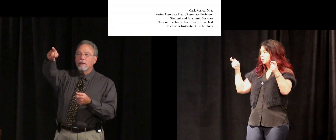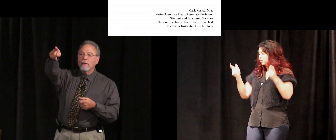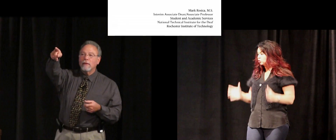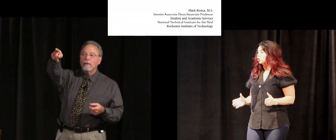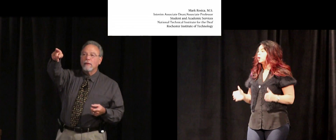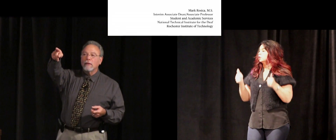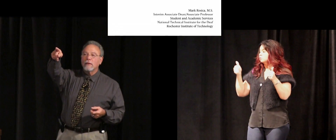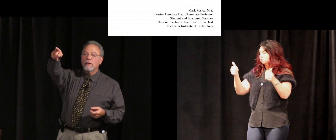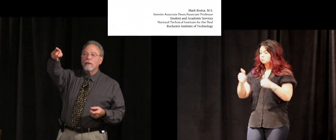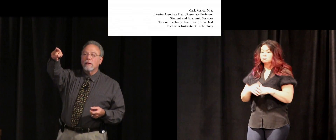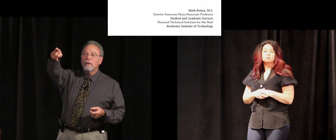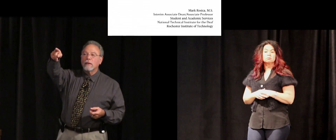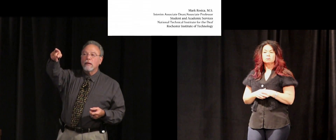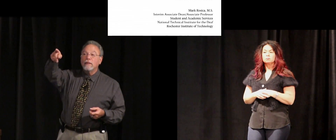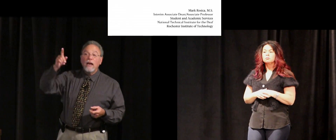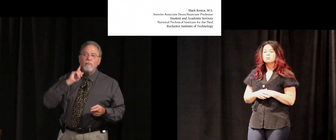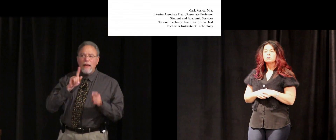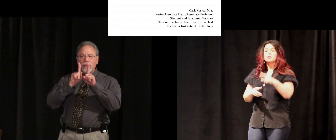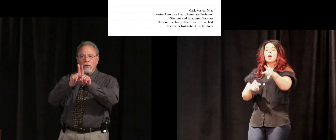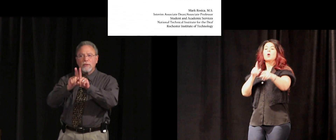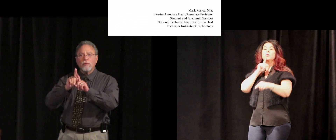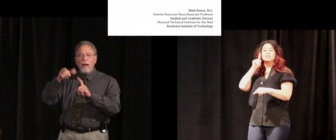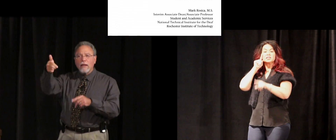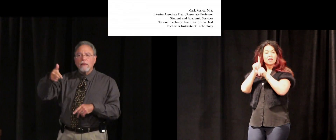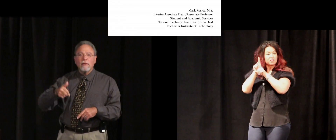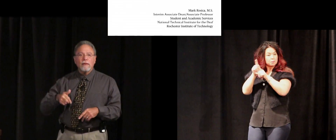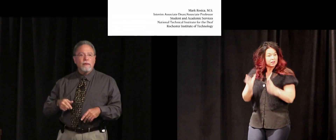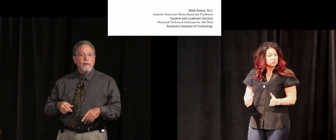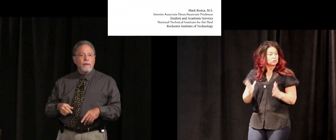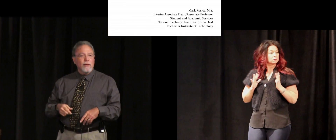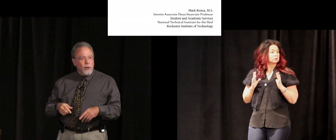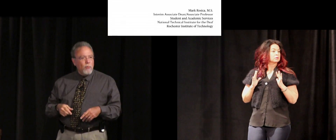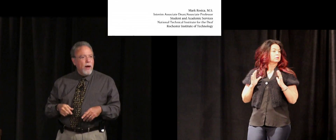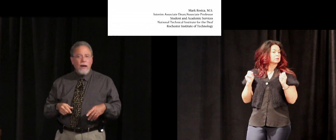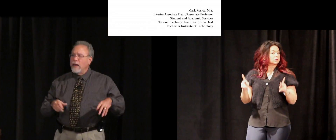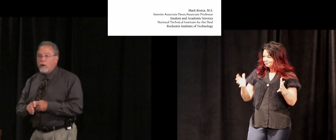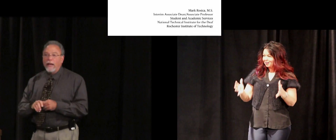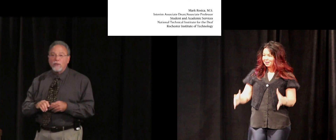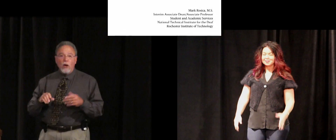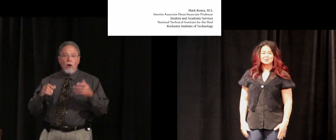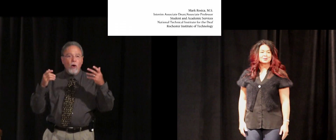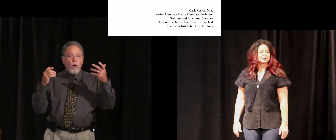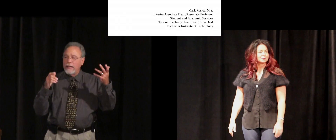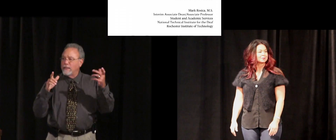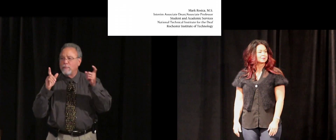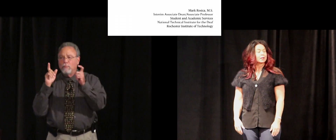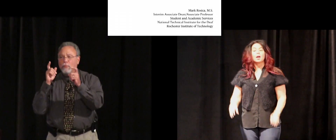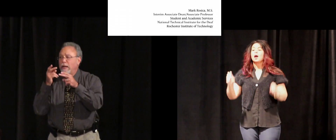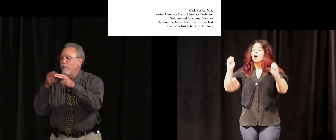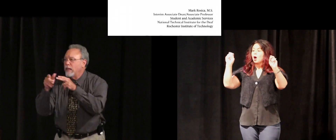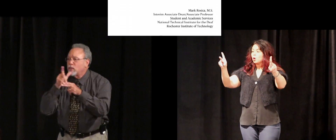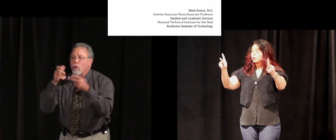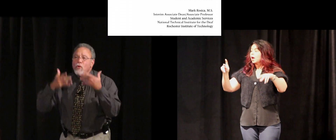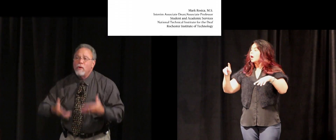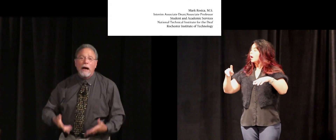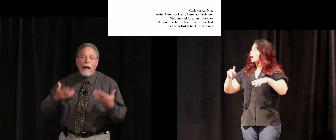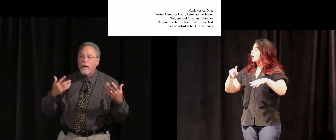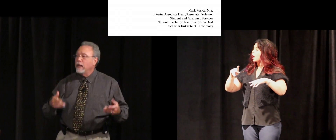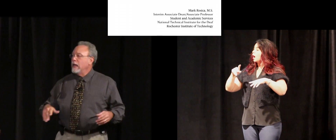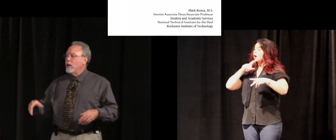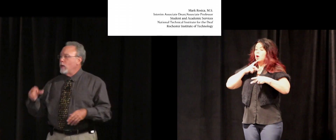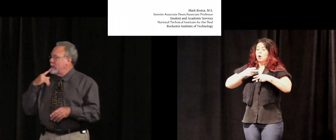Mental health, my team, all right. Hard of hearing services, good. Access